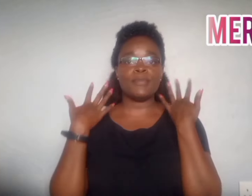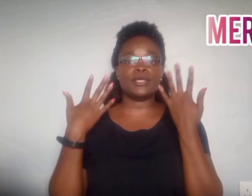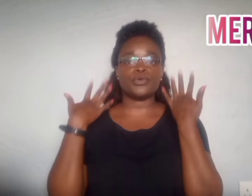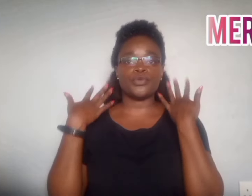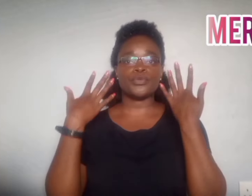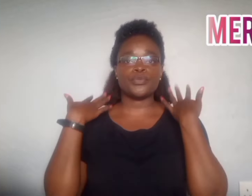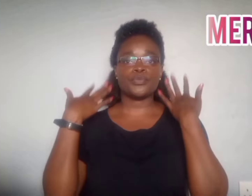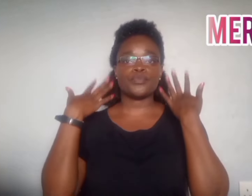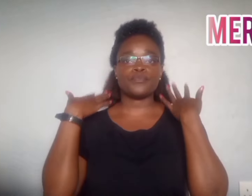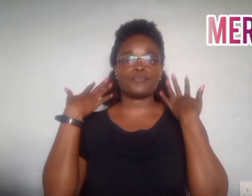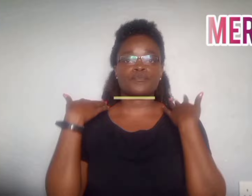Meru.